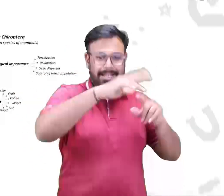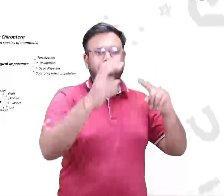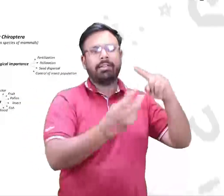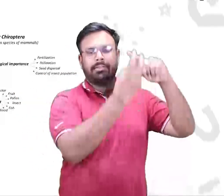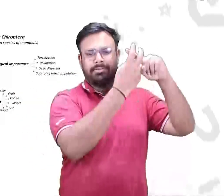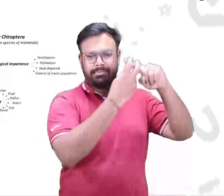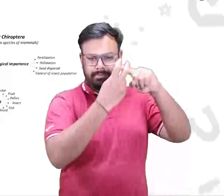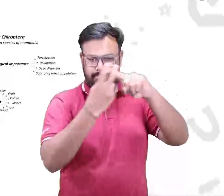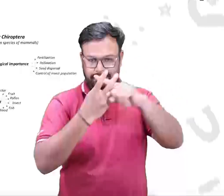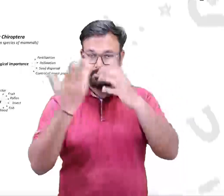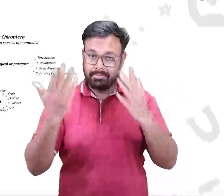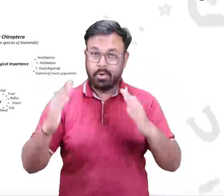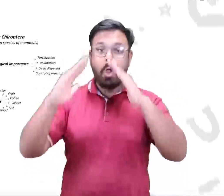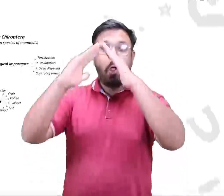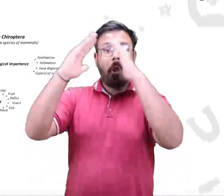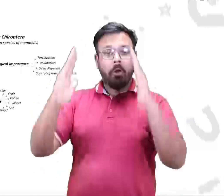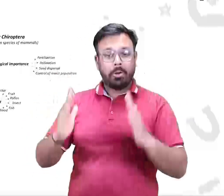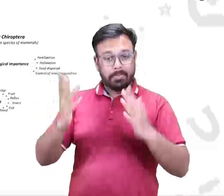bridge.